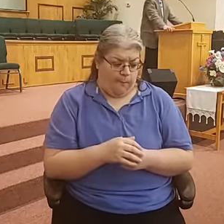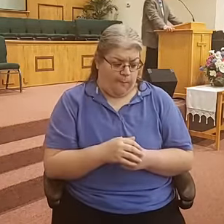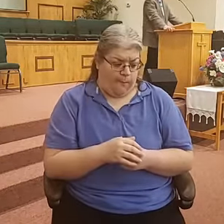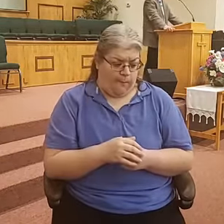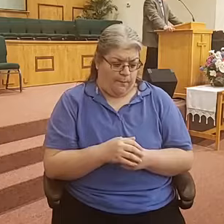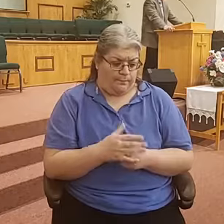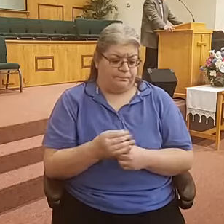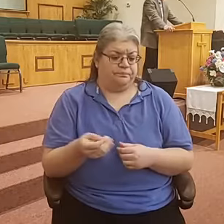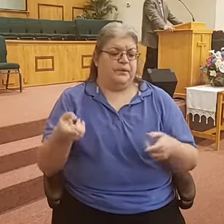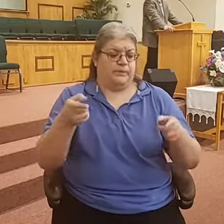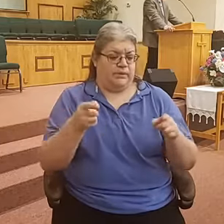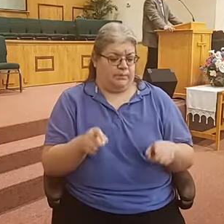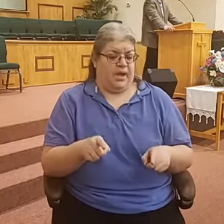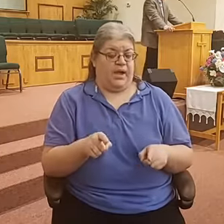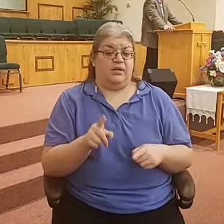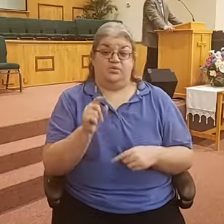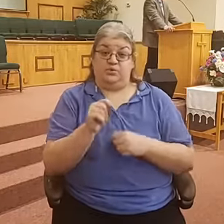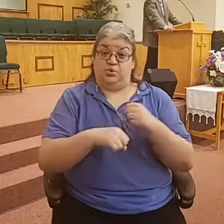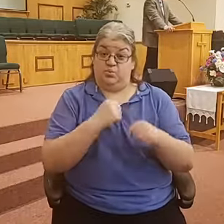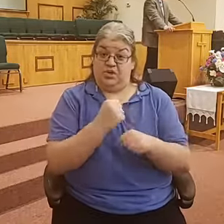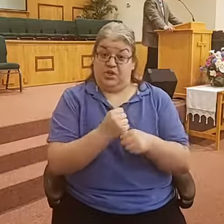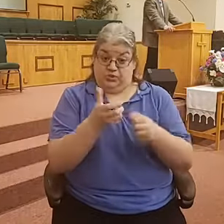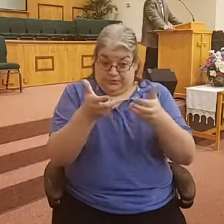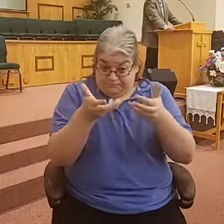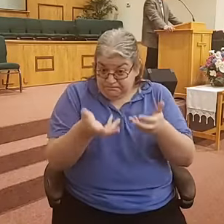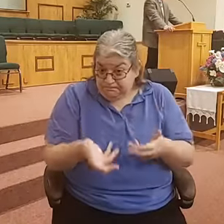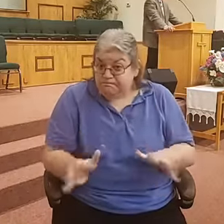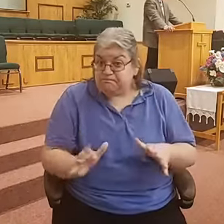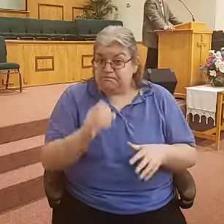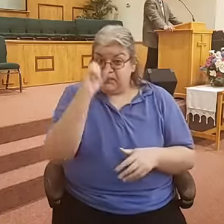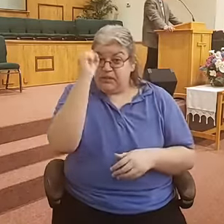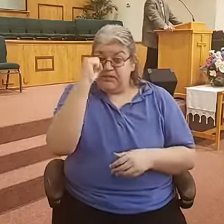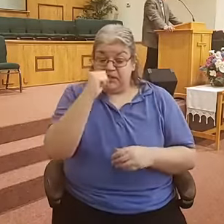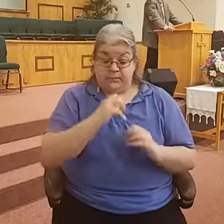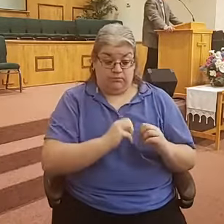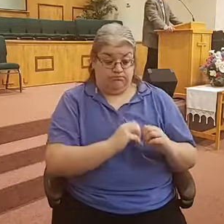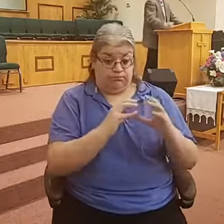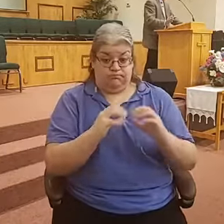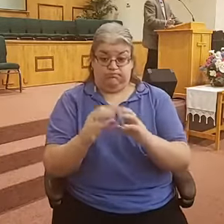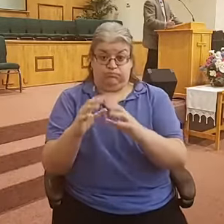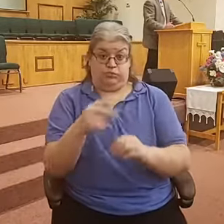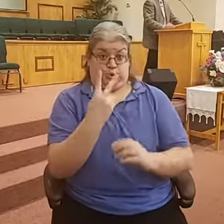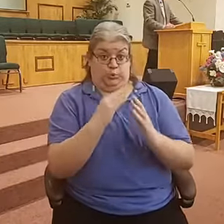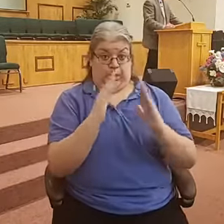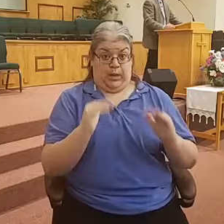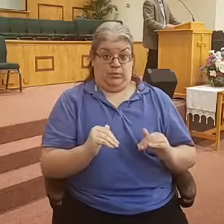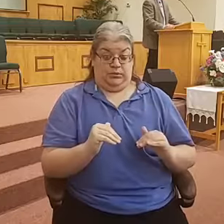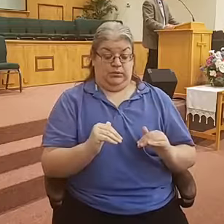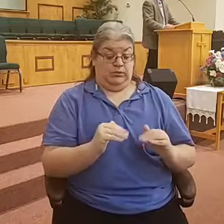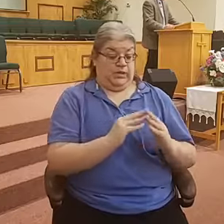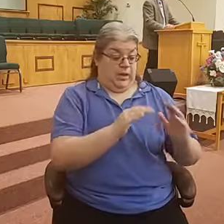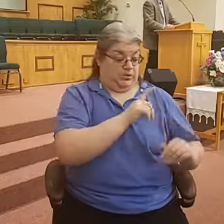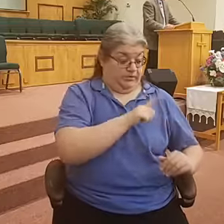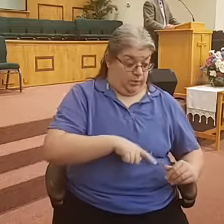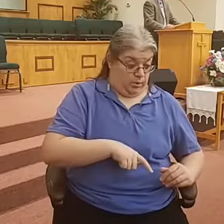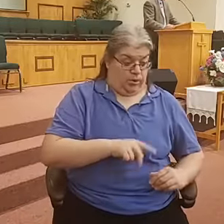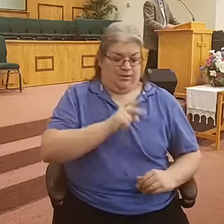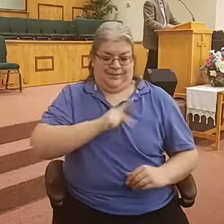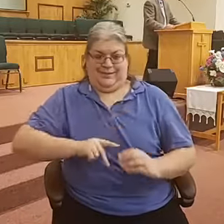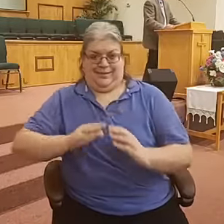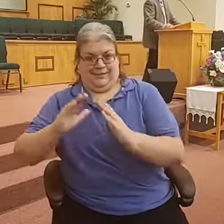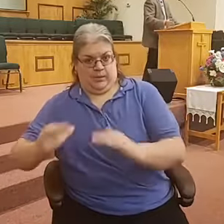came to pass at the end of 20 years when Solomon had built the two houses, the house of the Lord and the king's